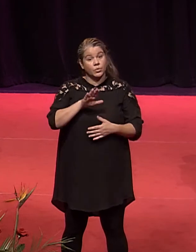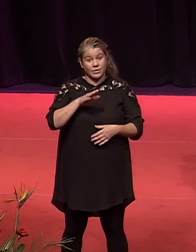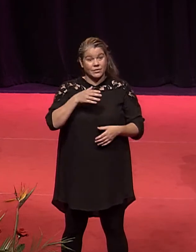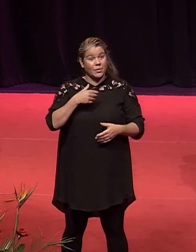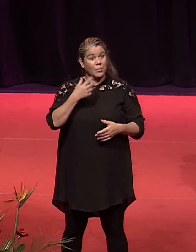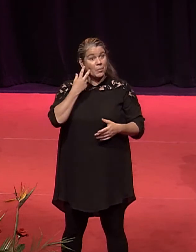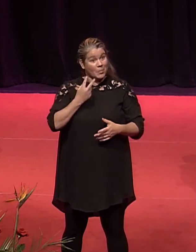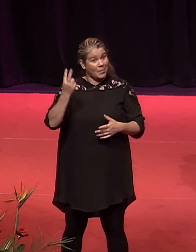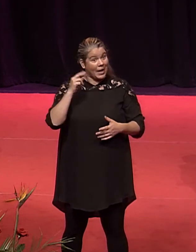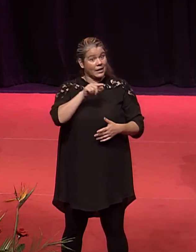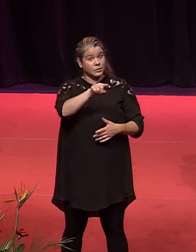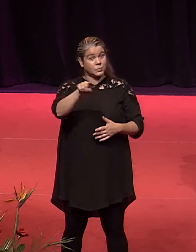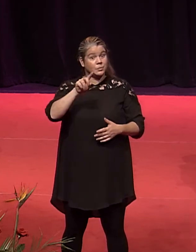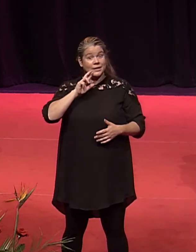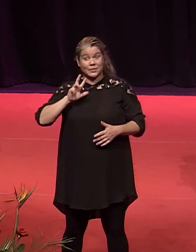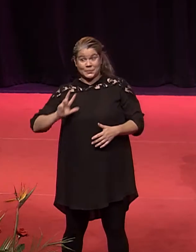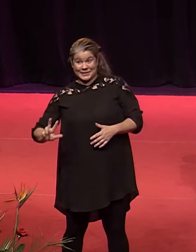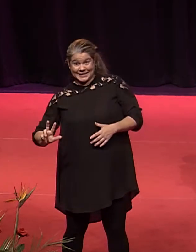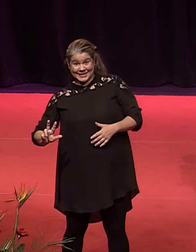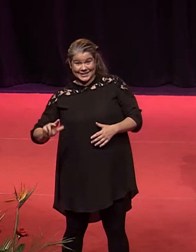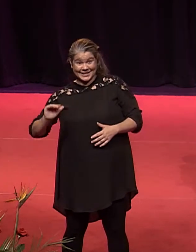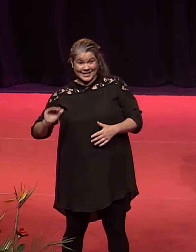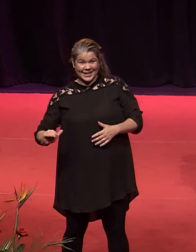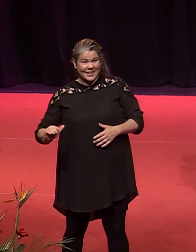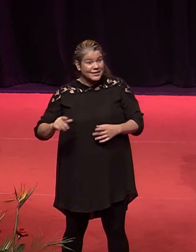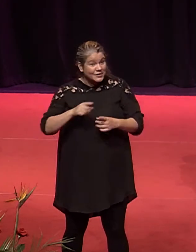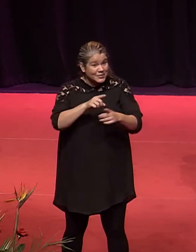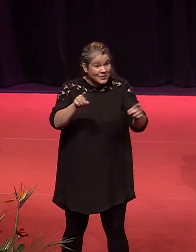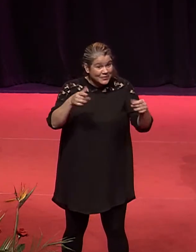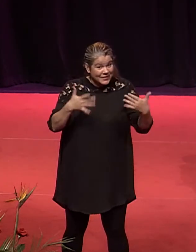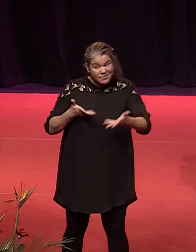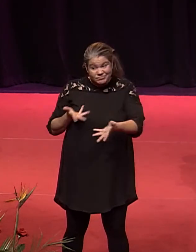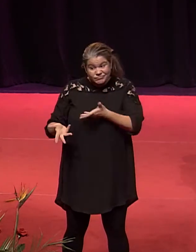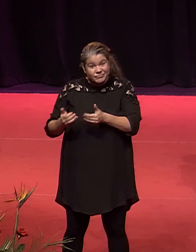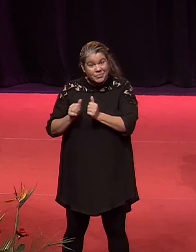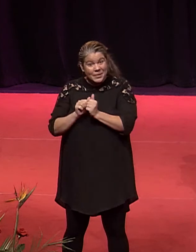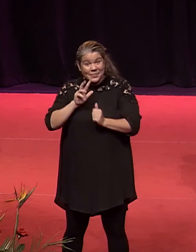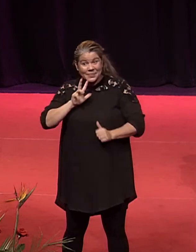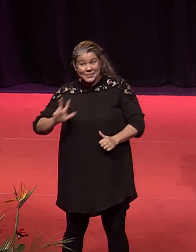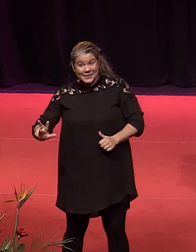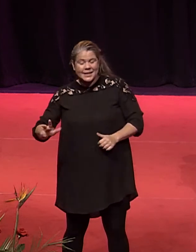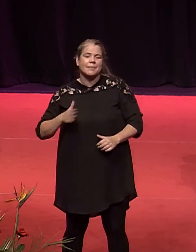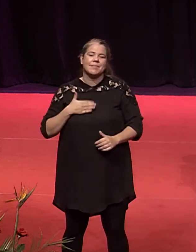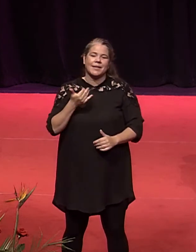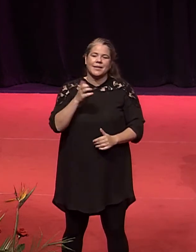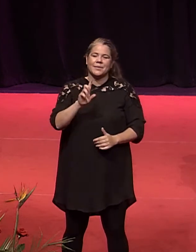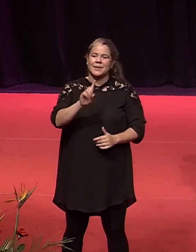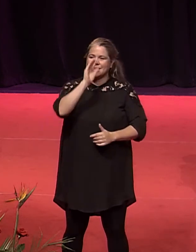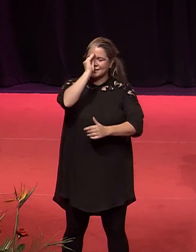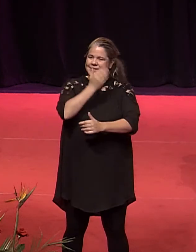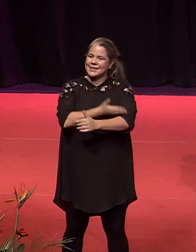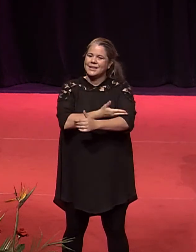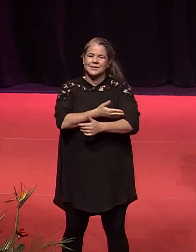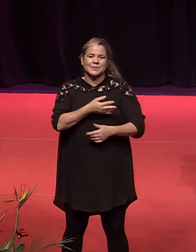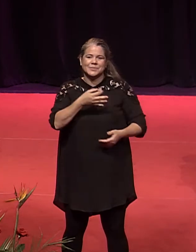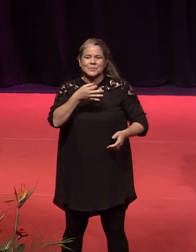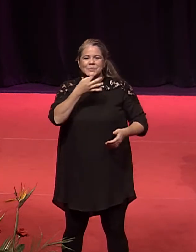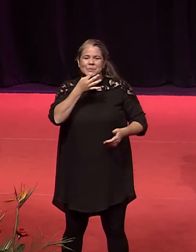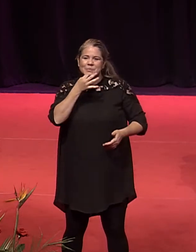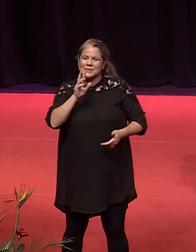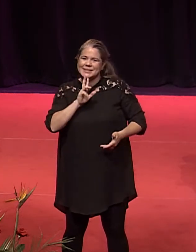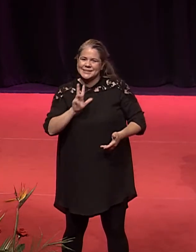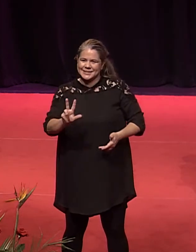3-year-old self. Have you spent much time with toddlers recently? I have. My grandson is just approaching